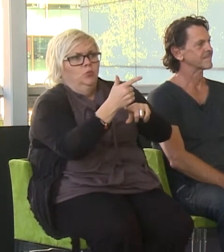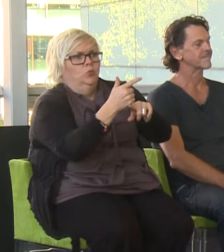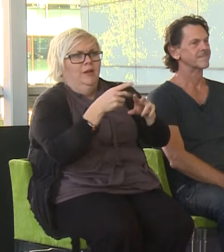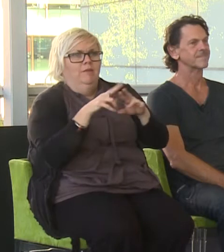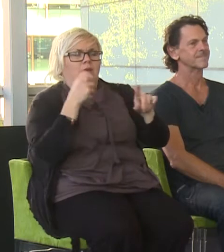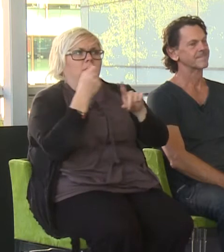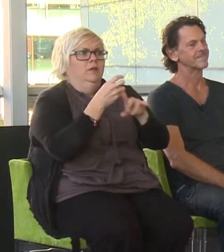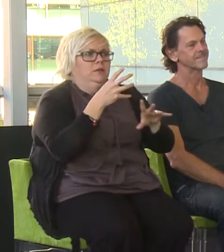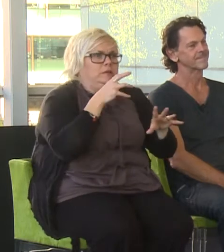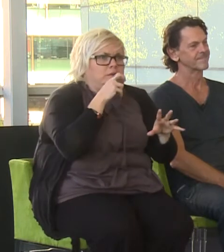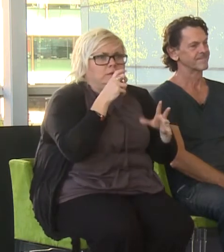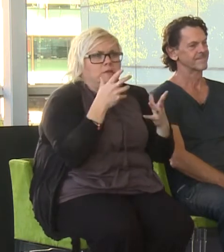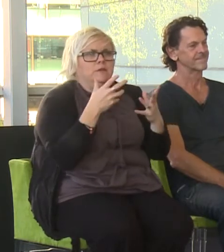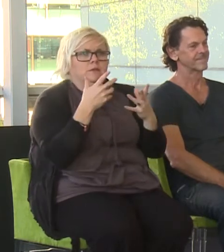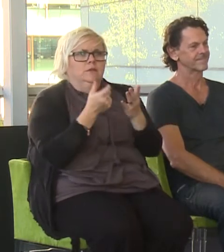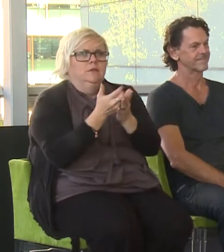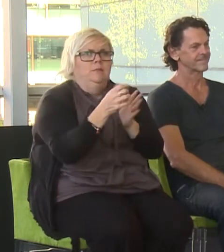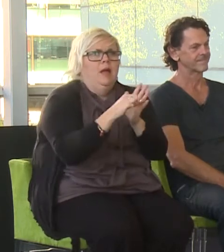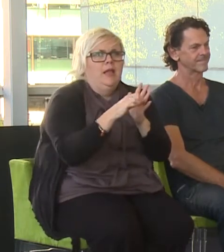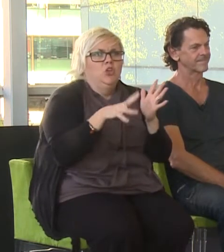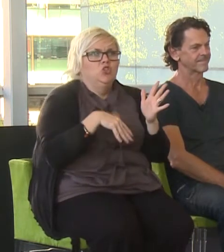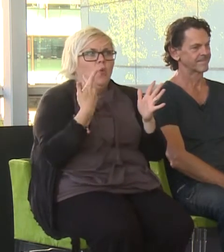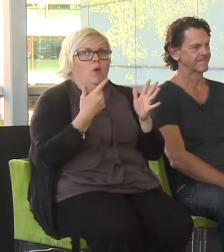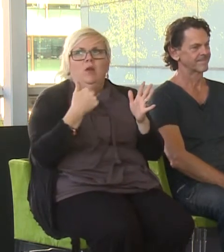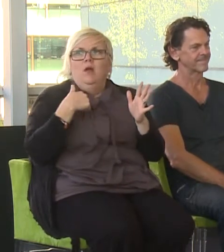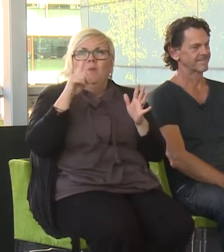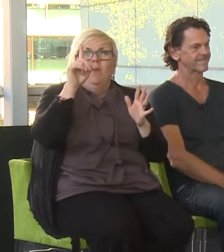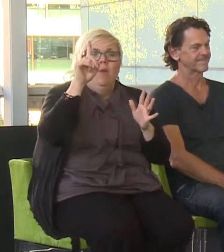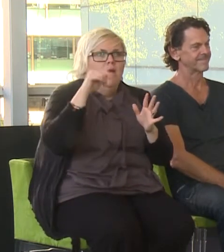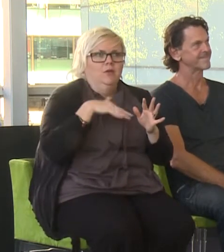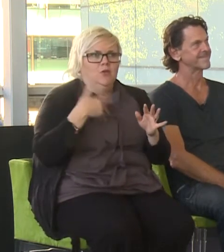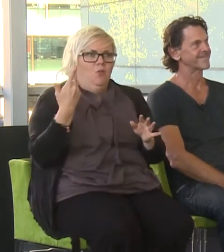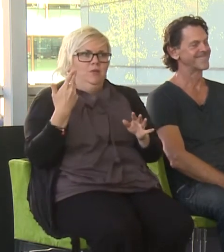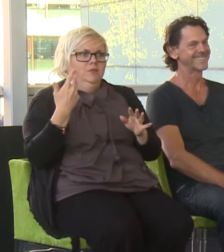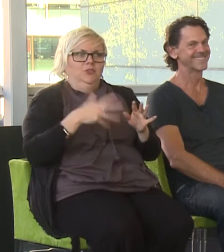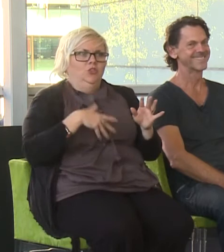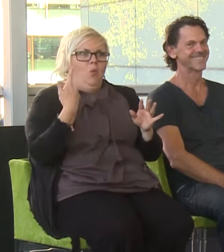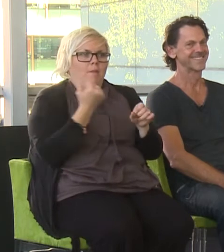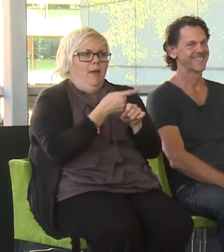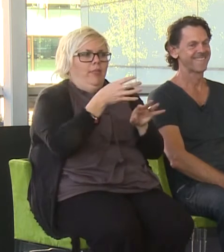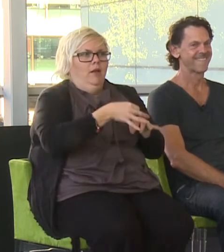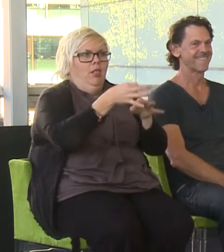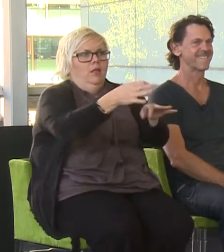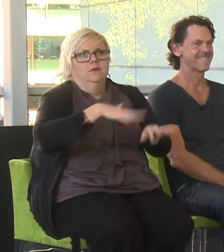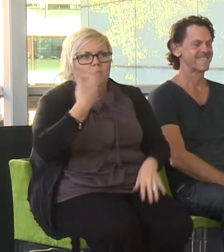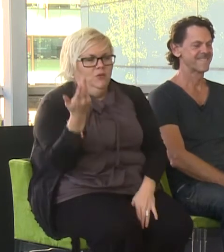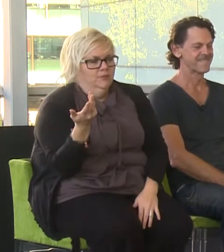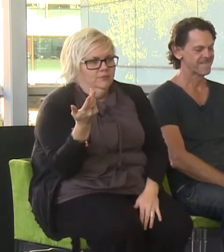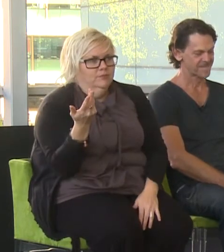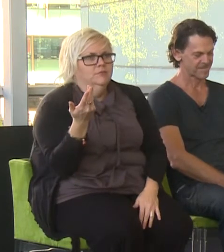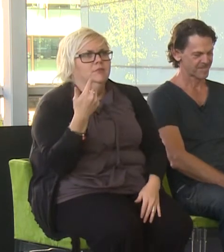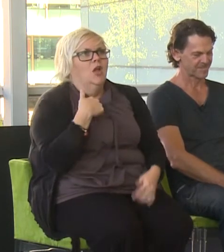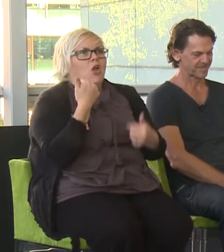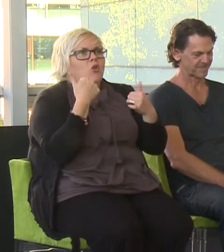money is being spent, you don't want to hold things up. Believe me, you don't want to be that guy. So I use my